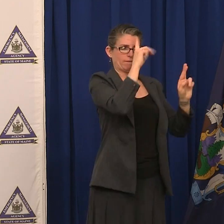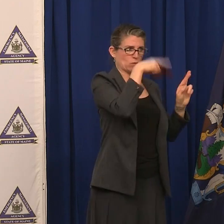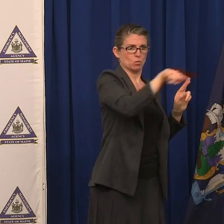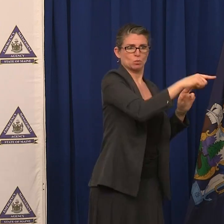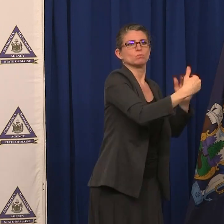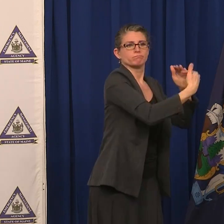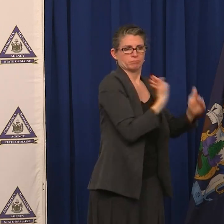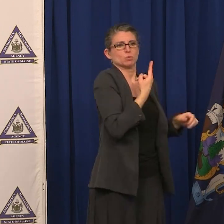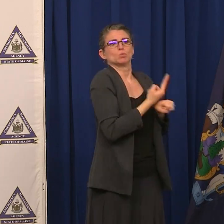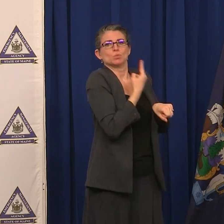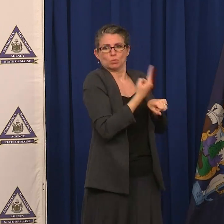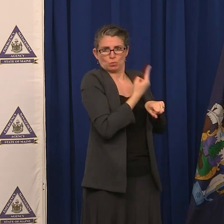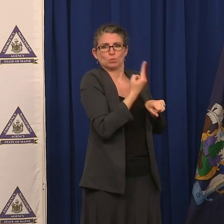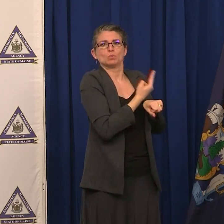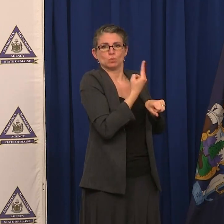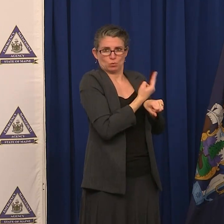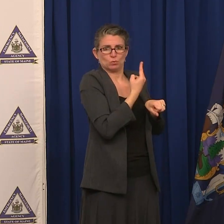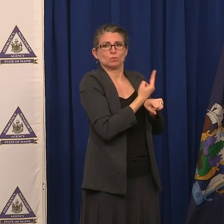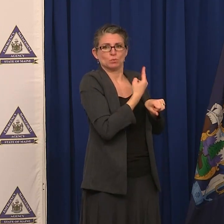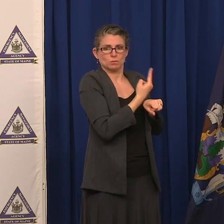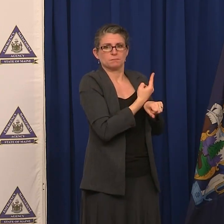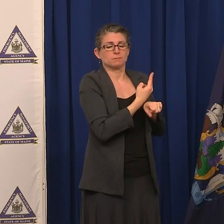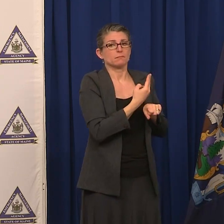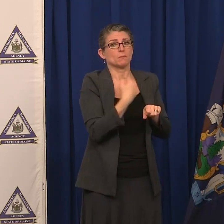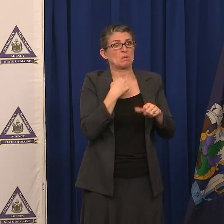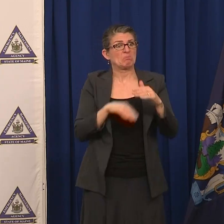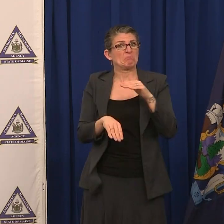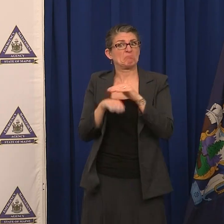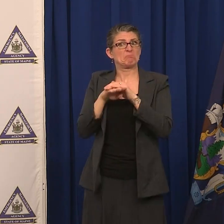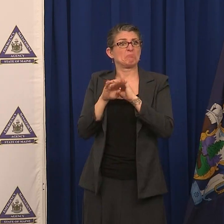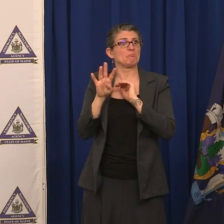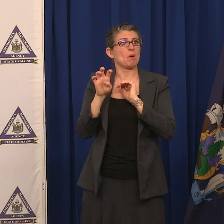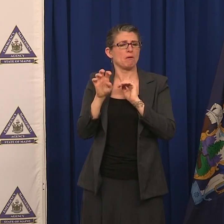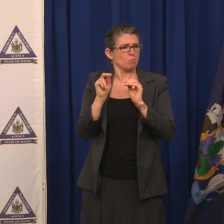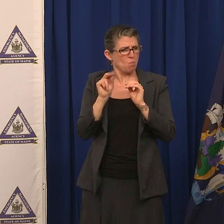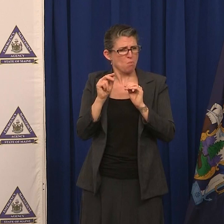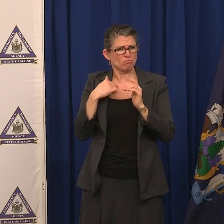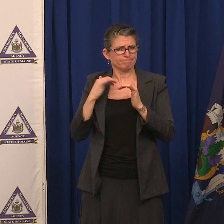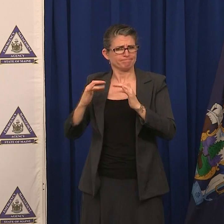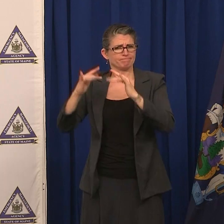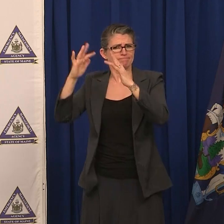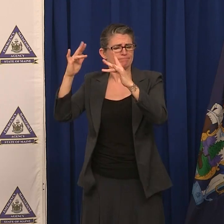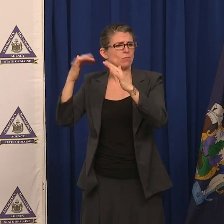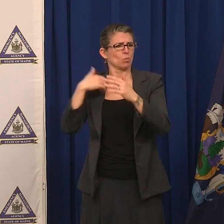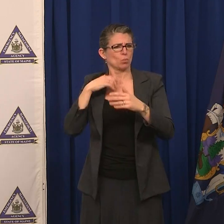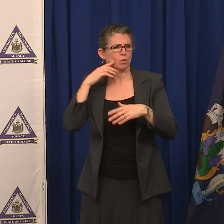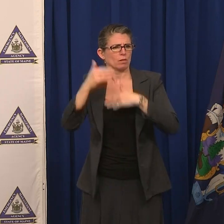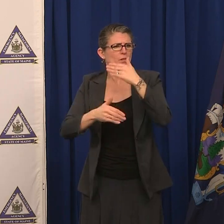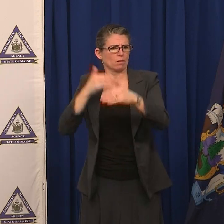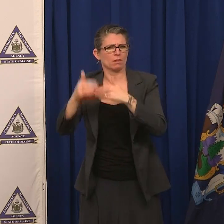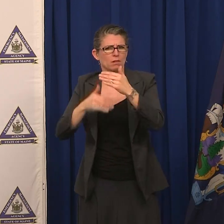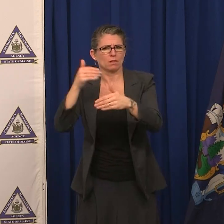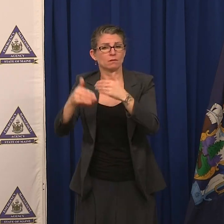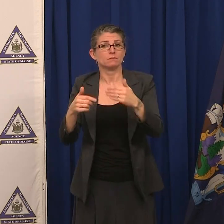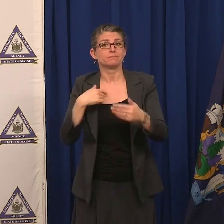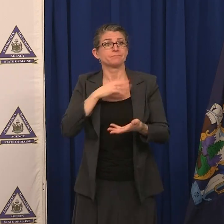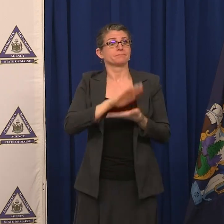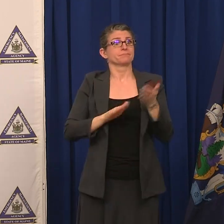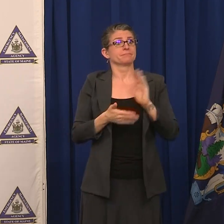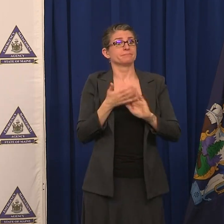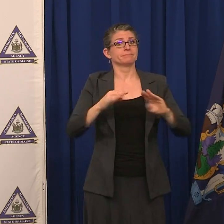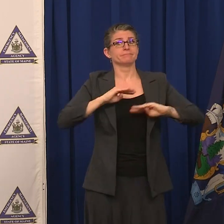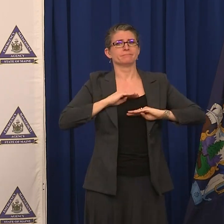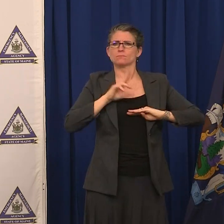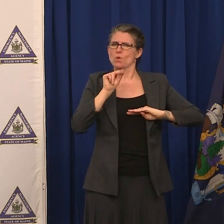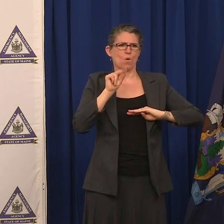us should take solace in that. What we know from other states, especially states in the Northeast, is that